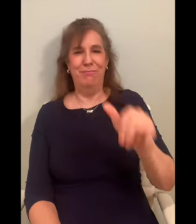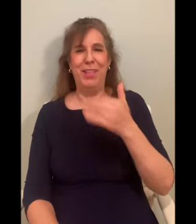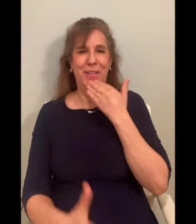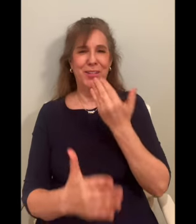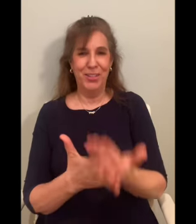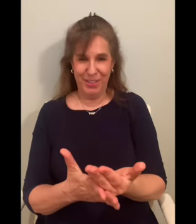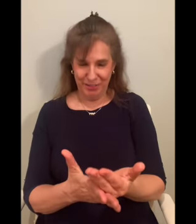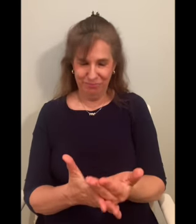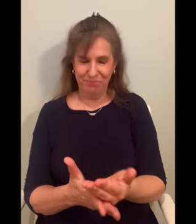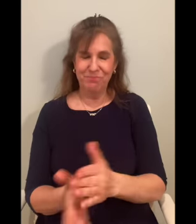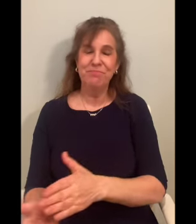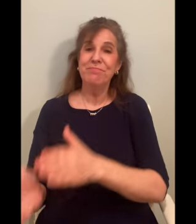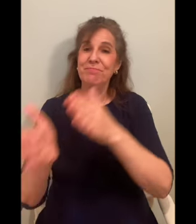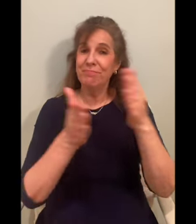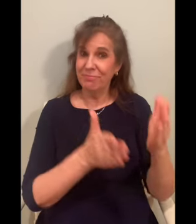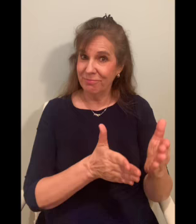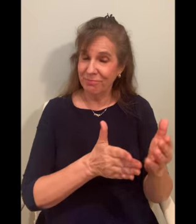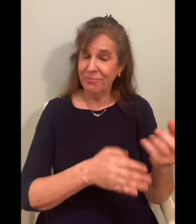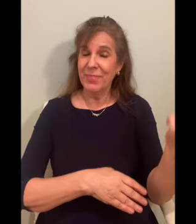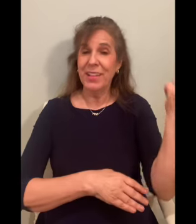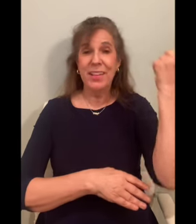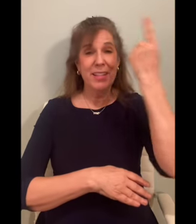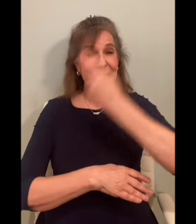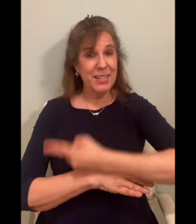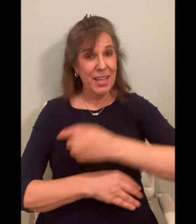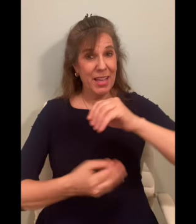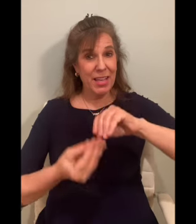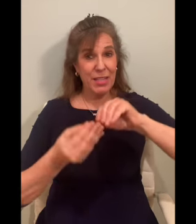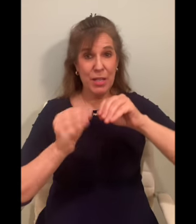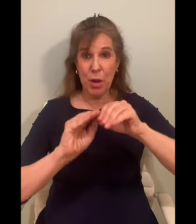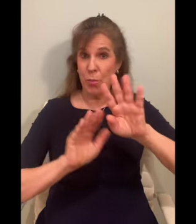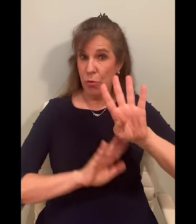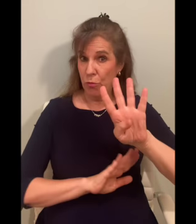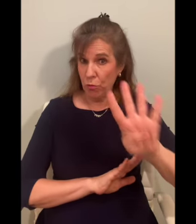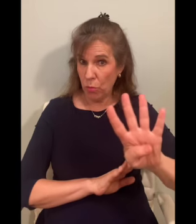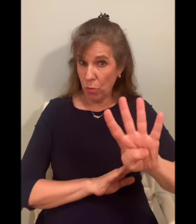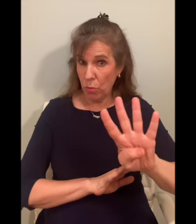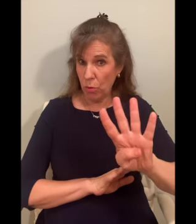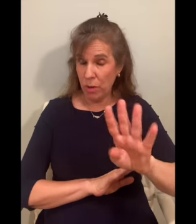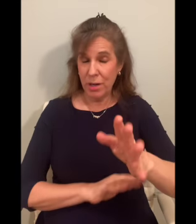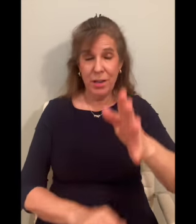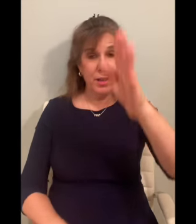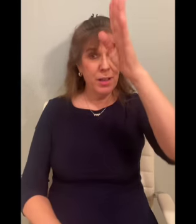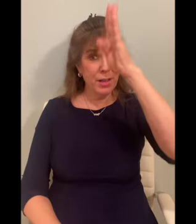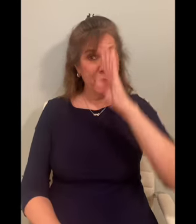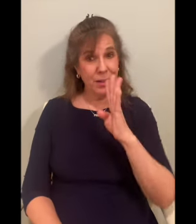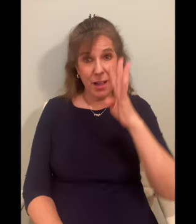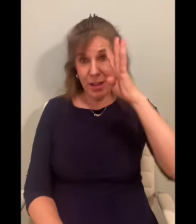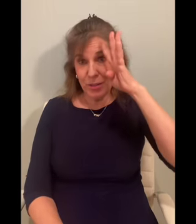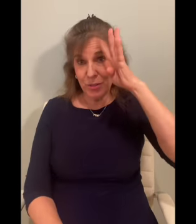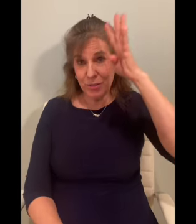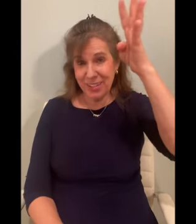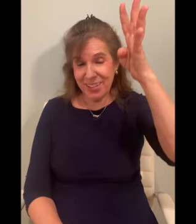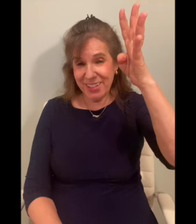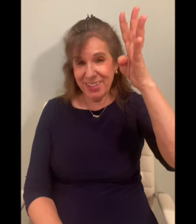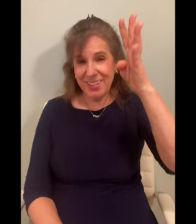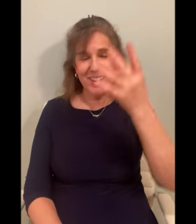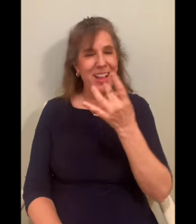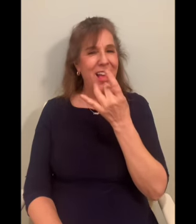number 3. And then the next day, and then afterwards, He created, day number 4, He created the lights. That means